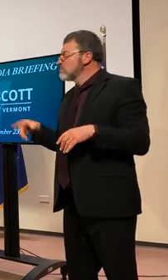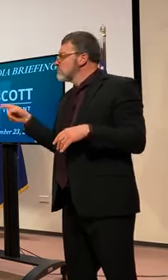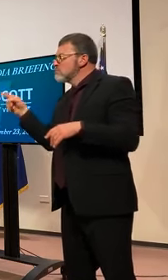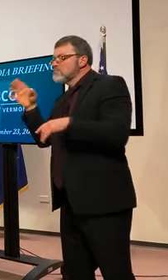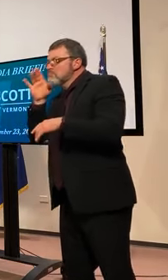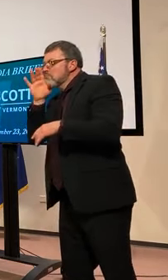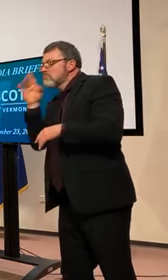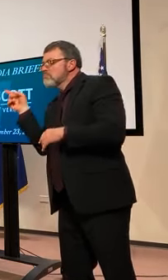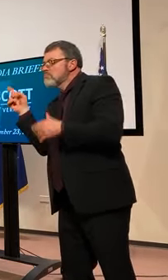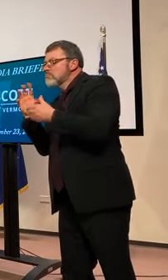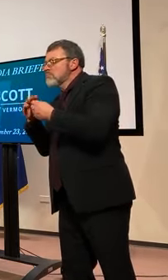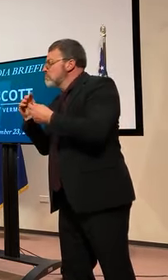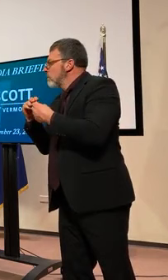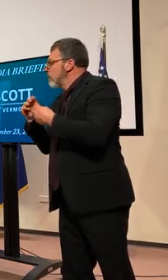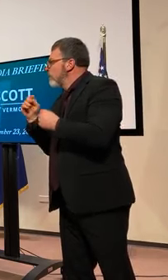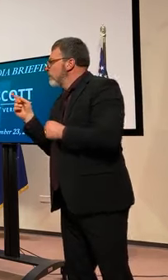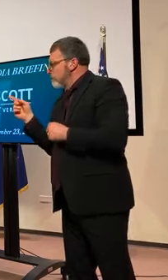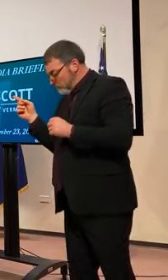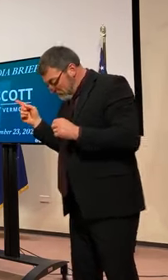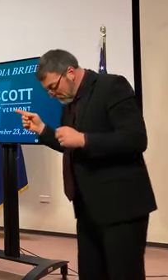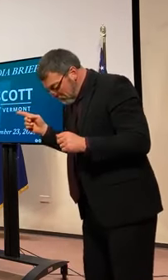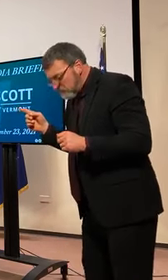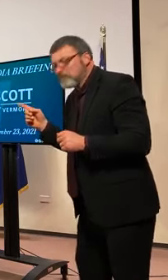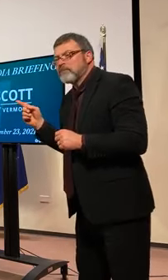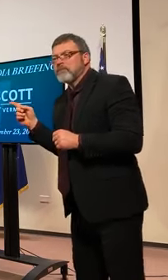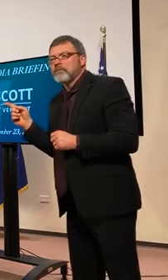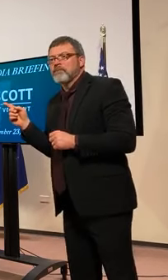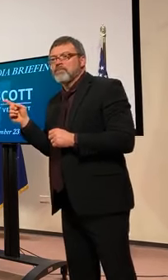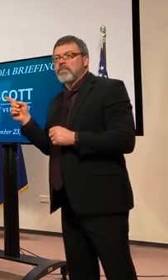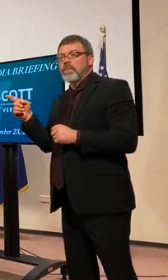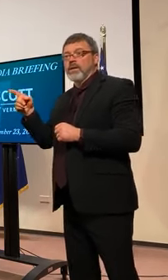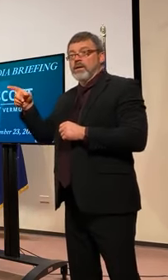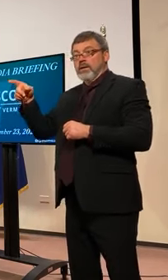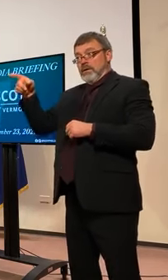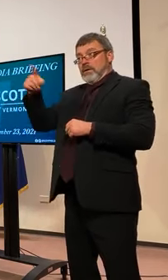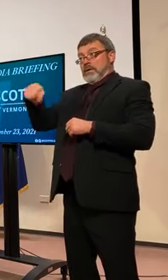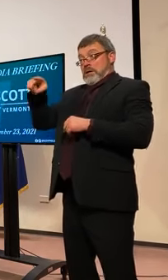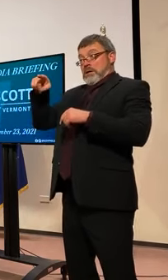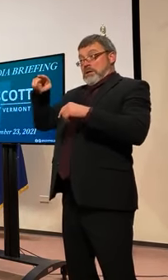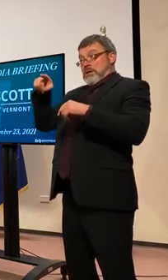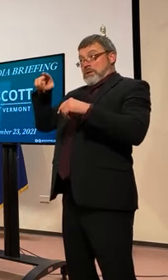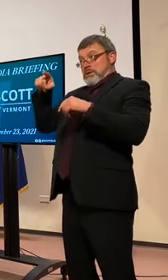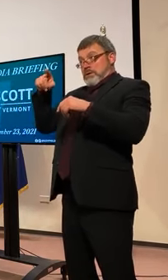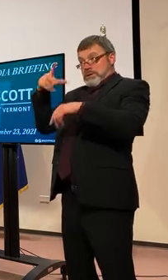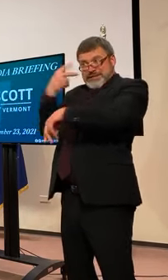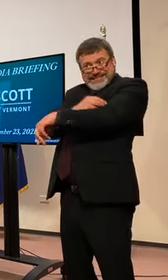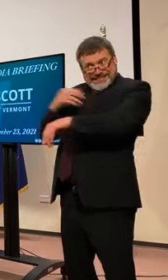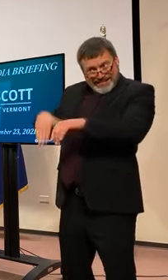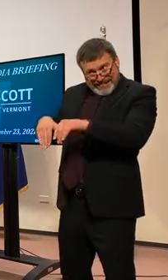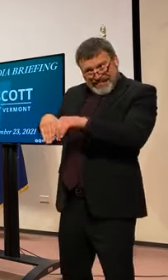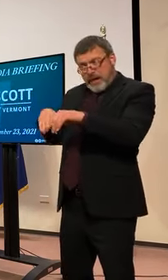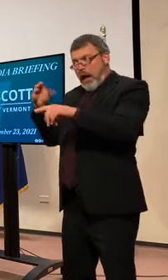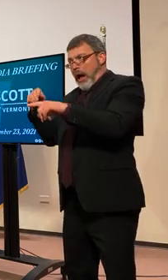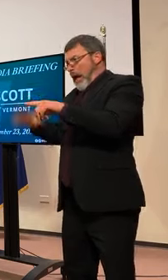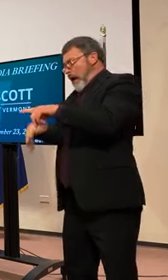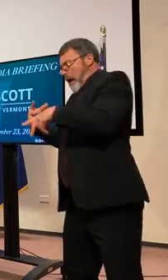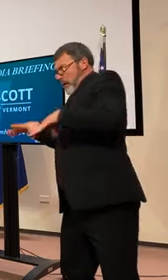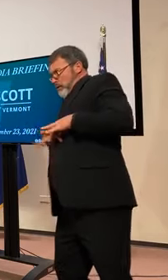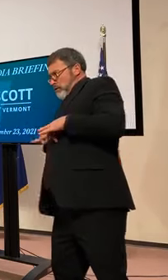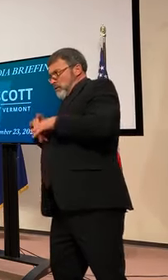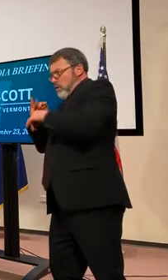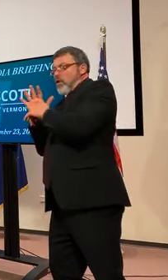some of those who have not been infected as of yet. So I would say somewhere